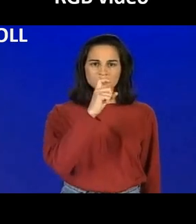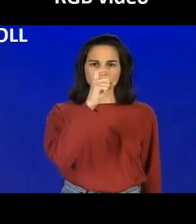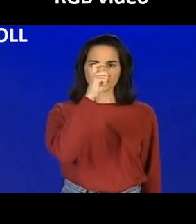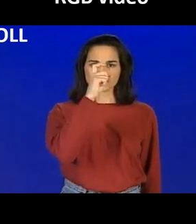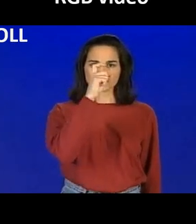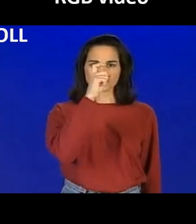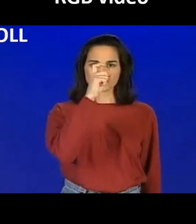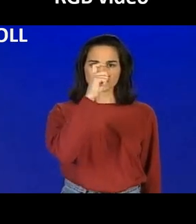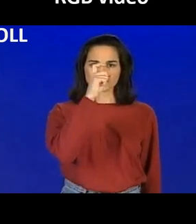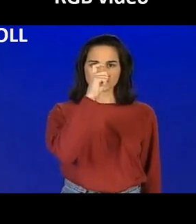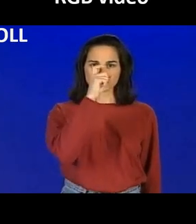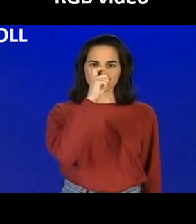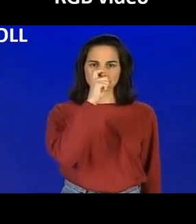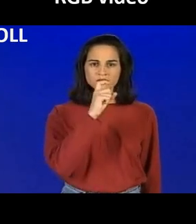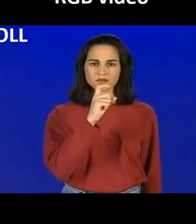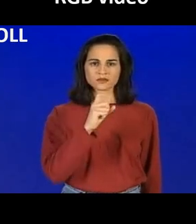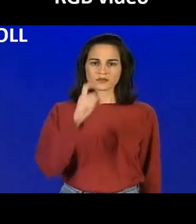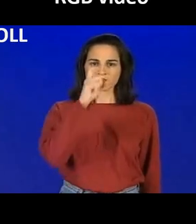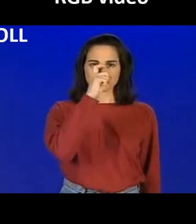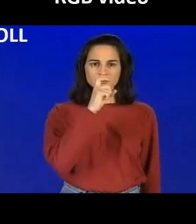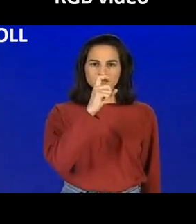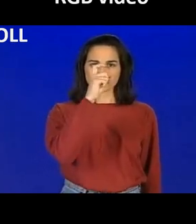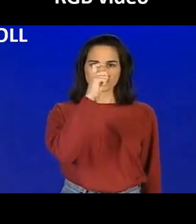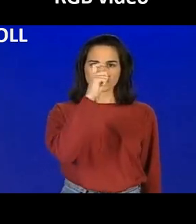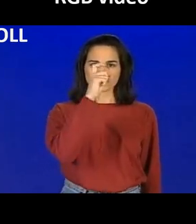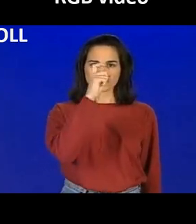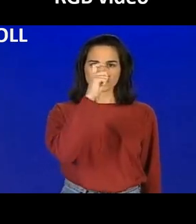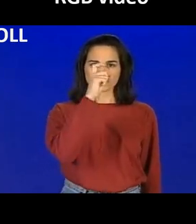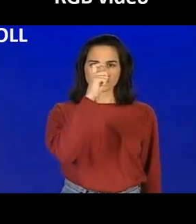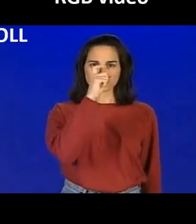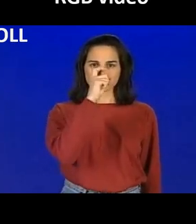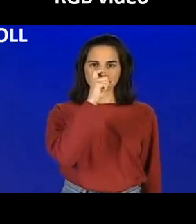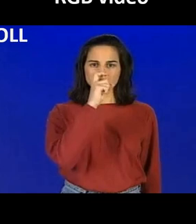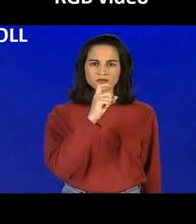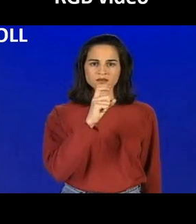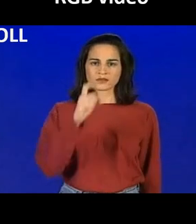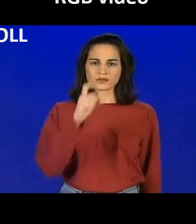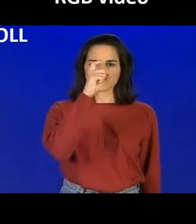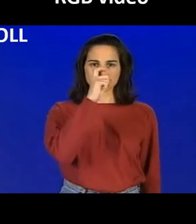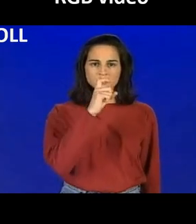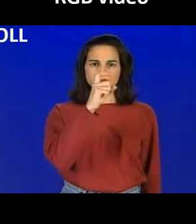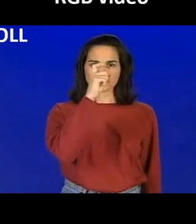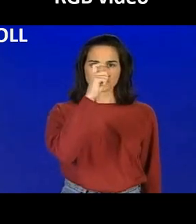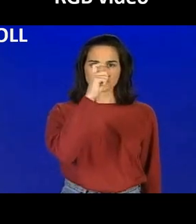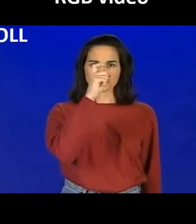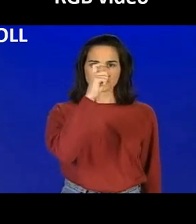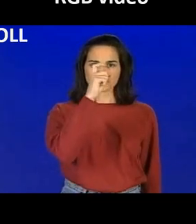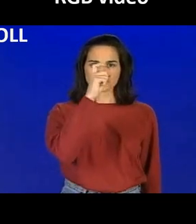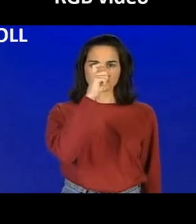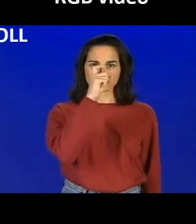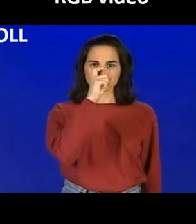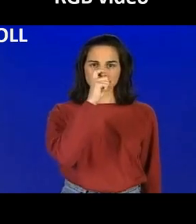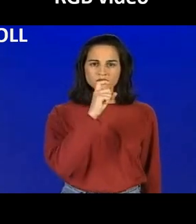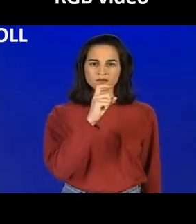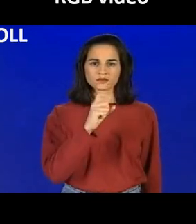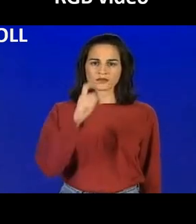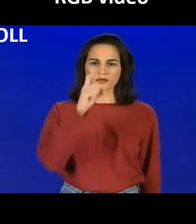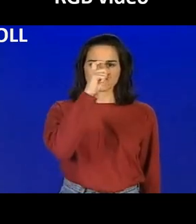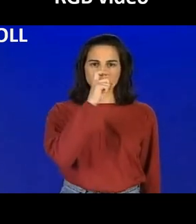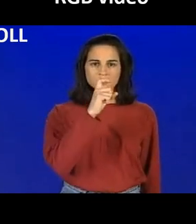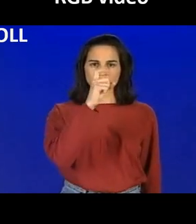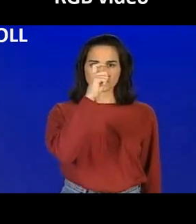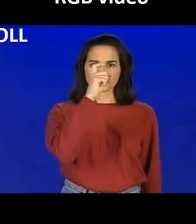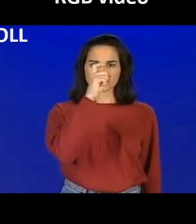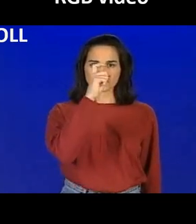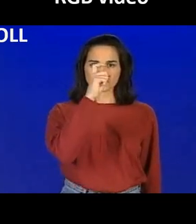common source of error is self-occlusion. To address these problems, we present Signify, a